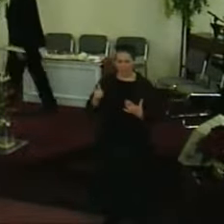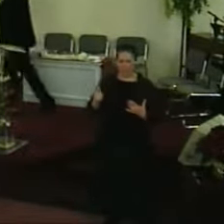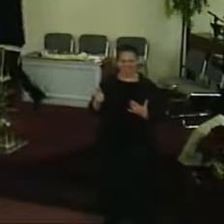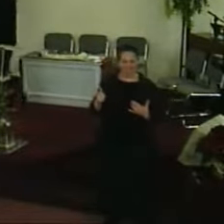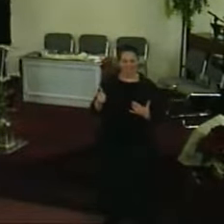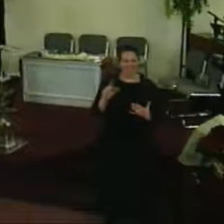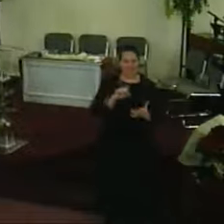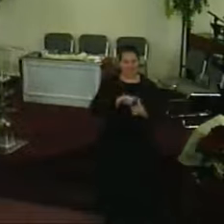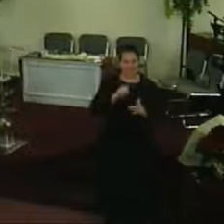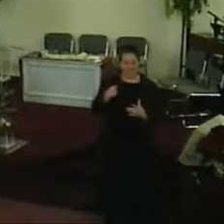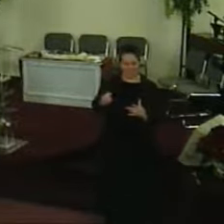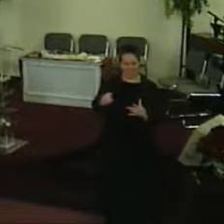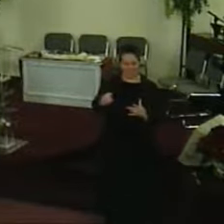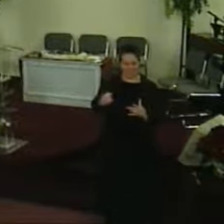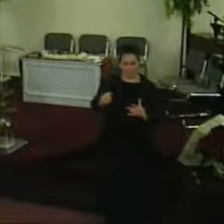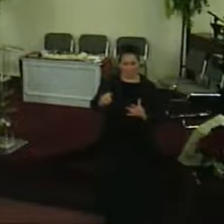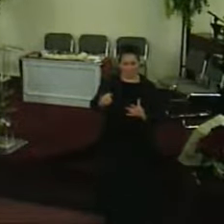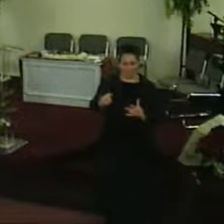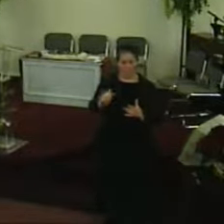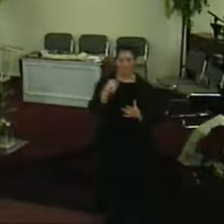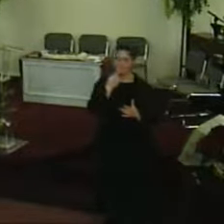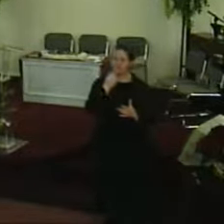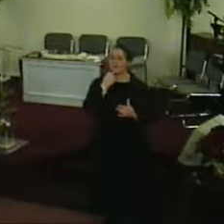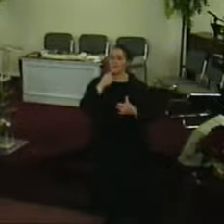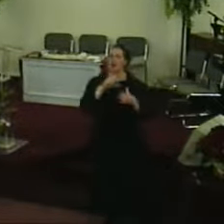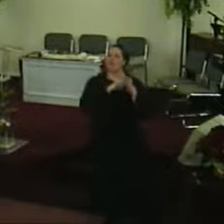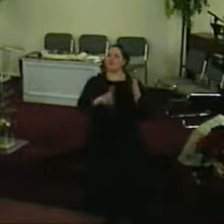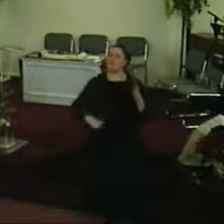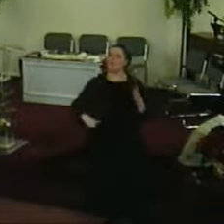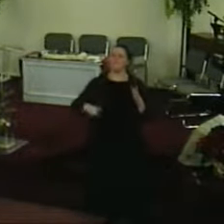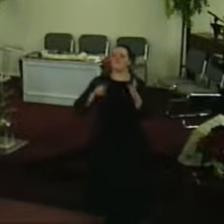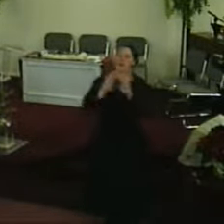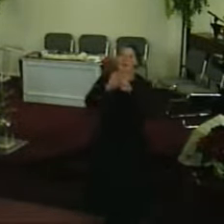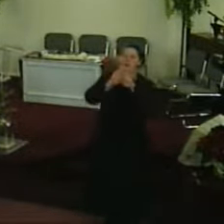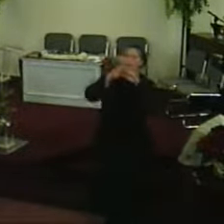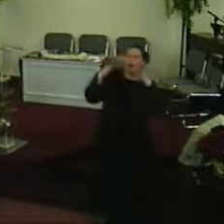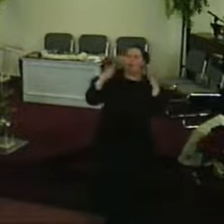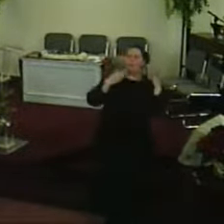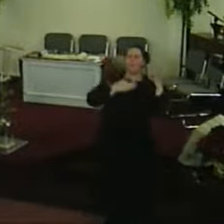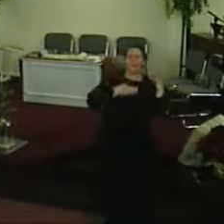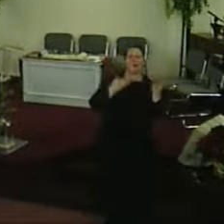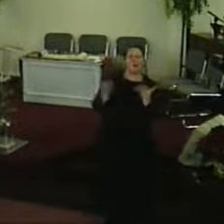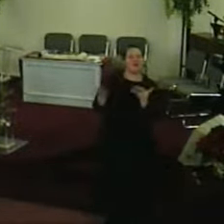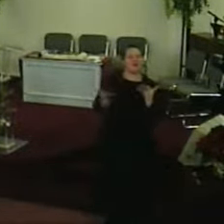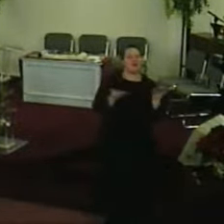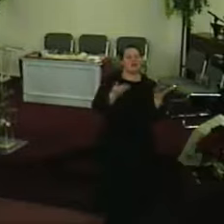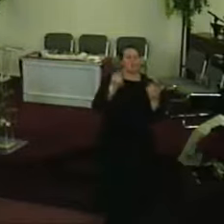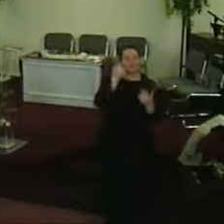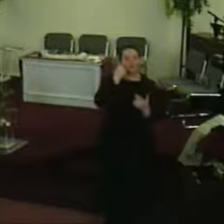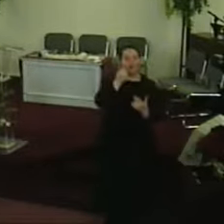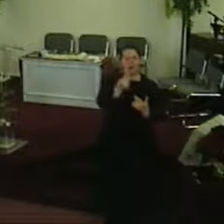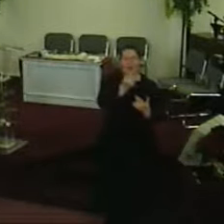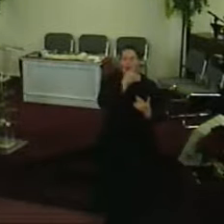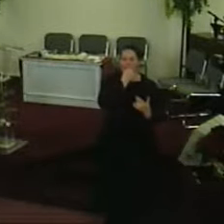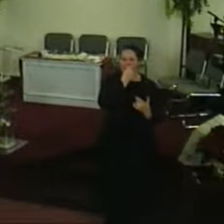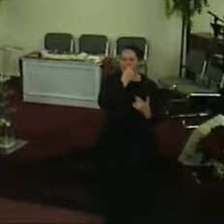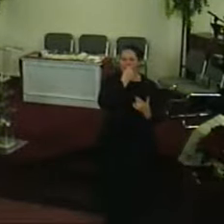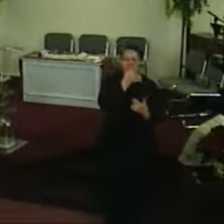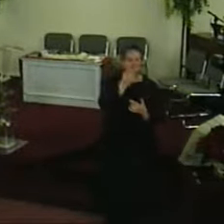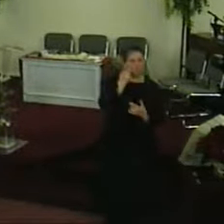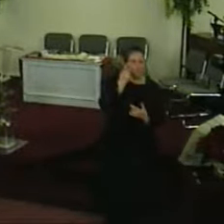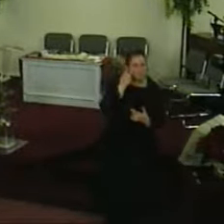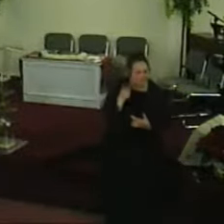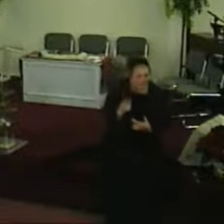prayer. Lord, open my servant's eyes that he can see the